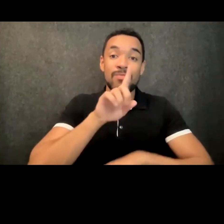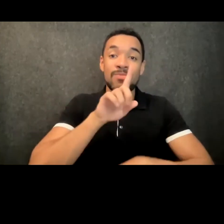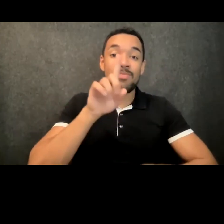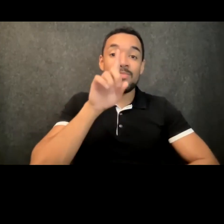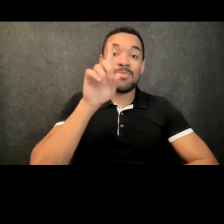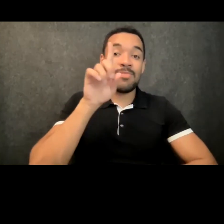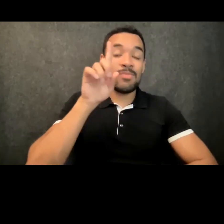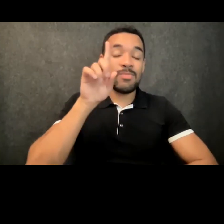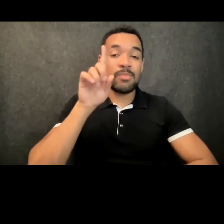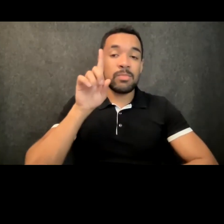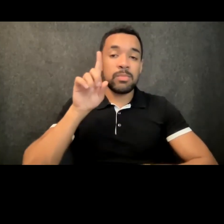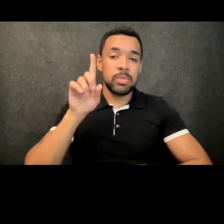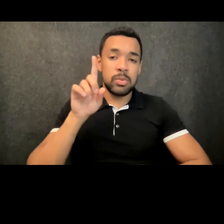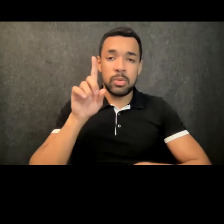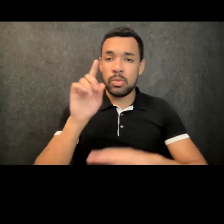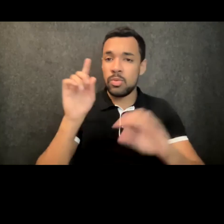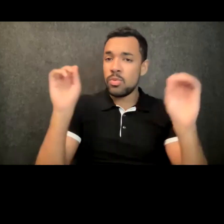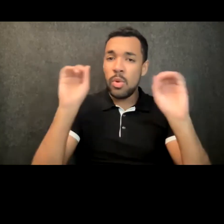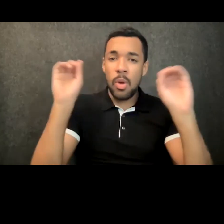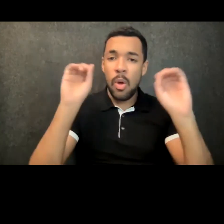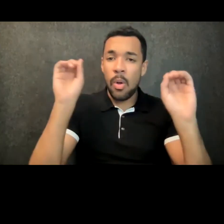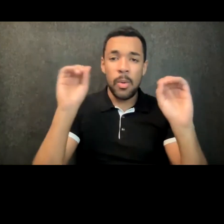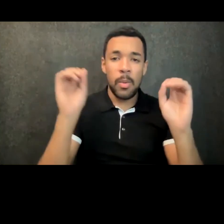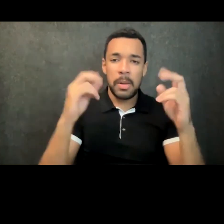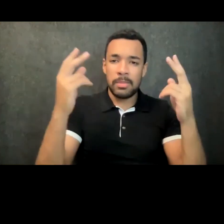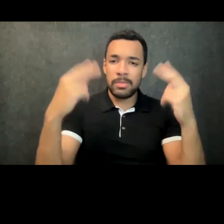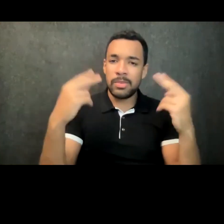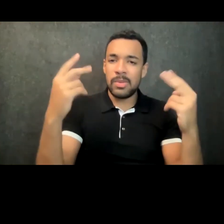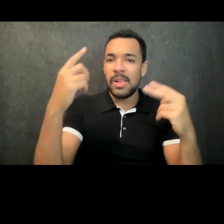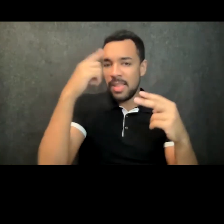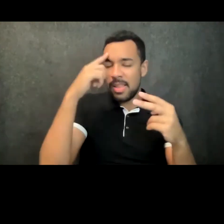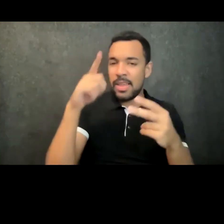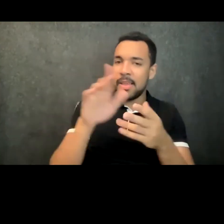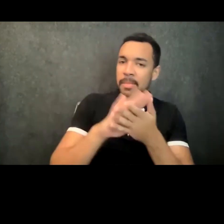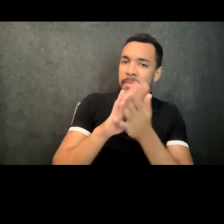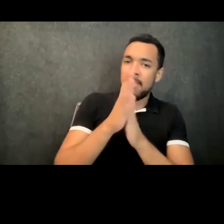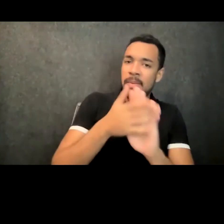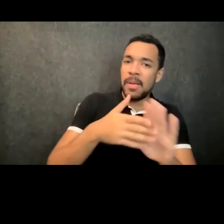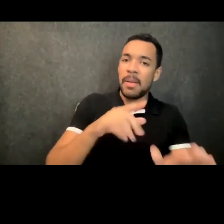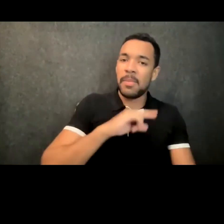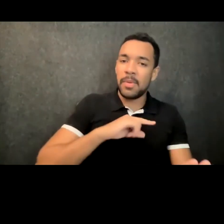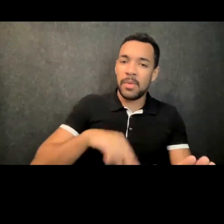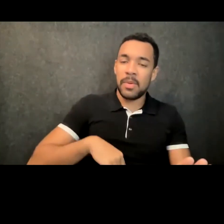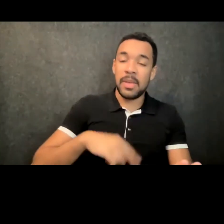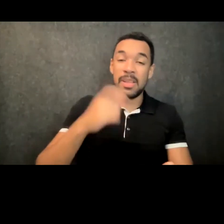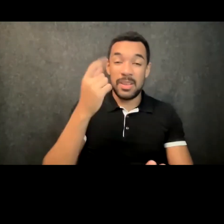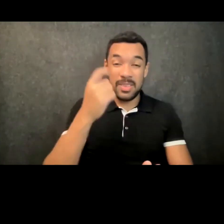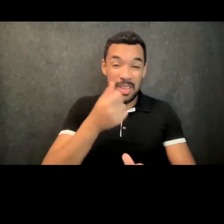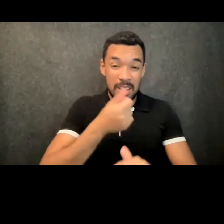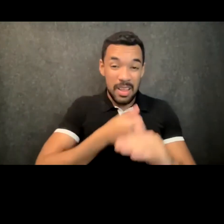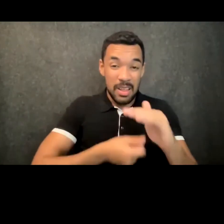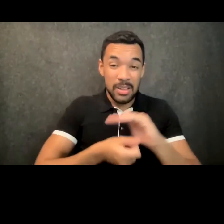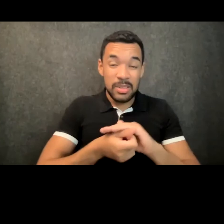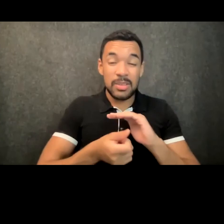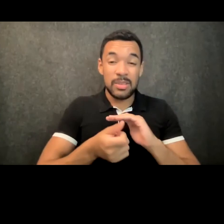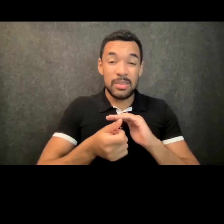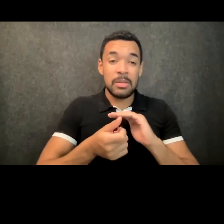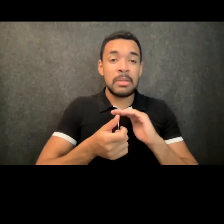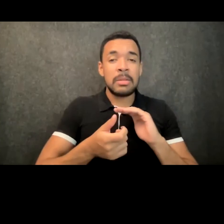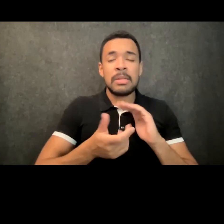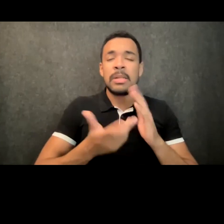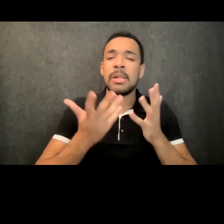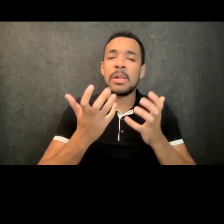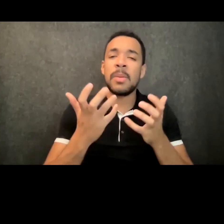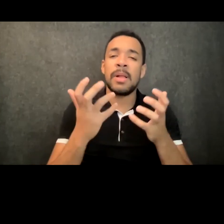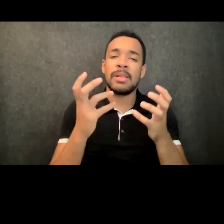smug or ashamed. They'll think him a queen. But under the dress, he opts for starshine. Yes,